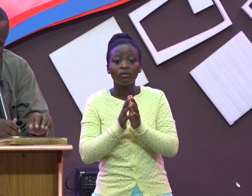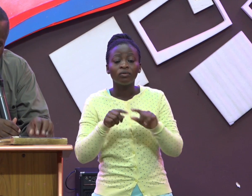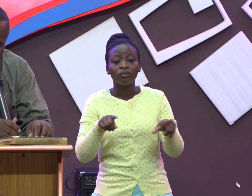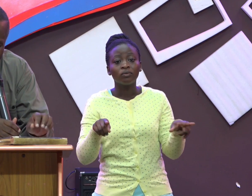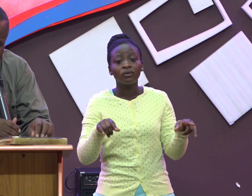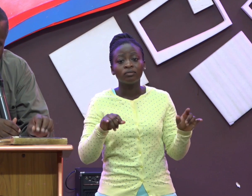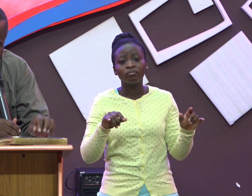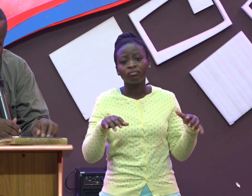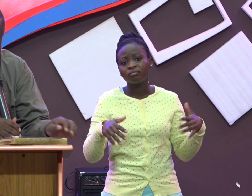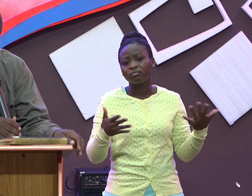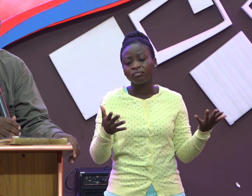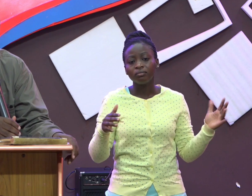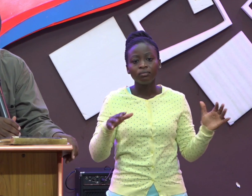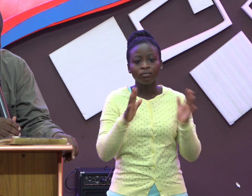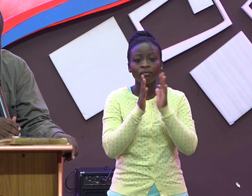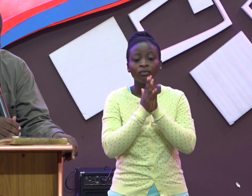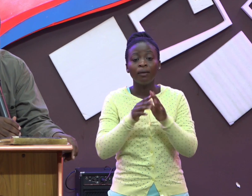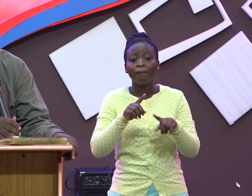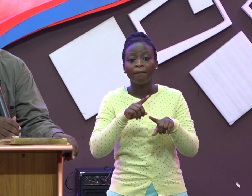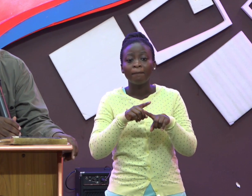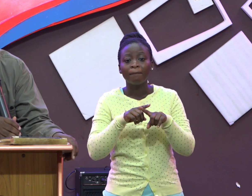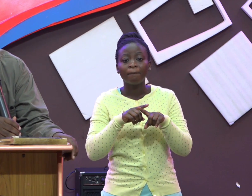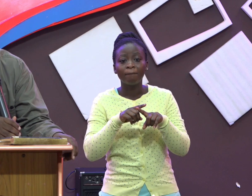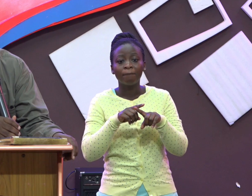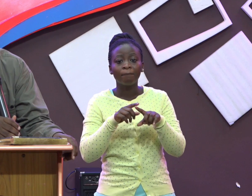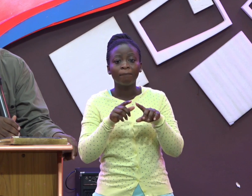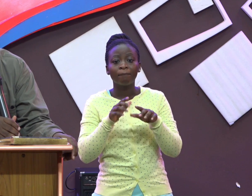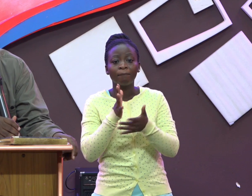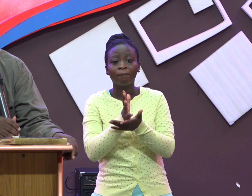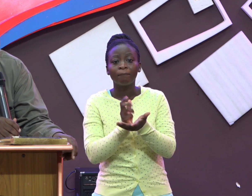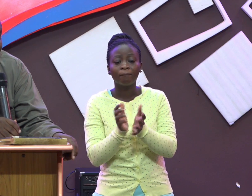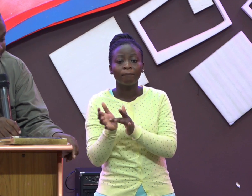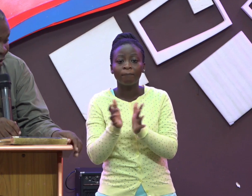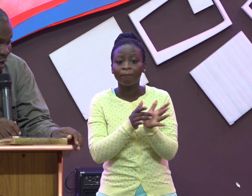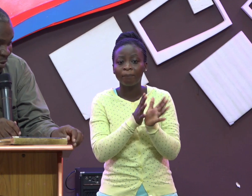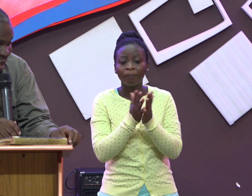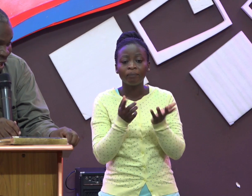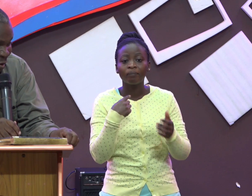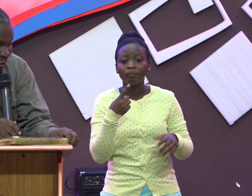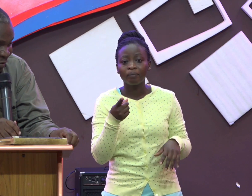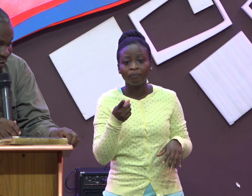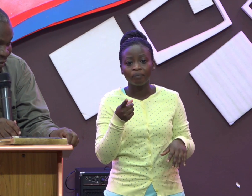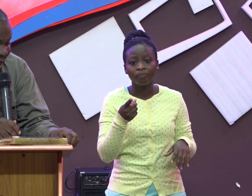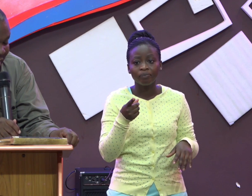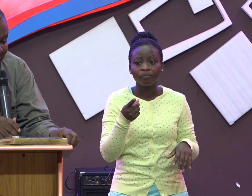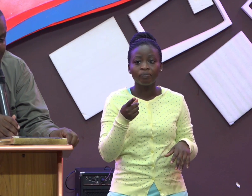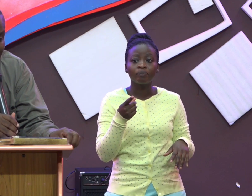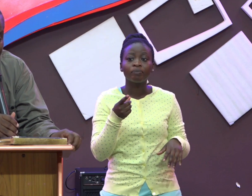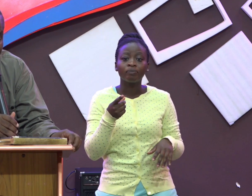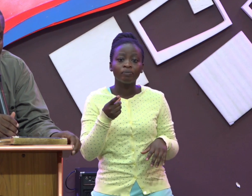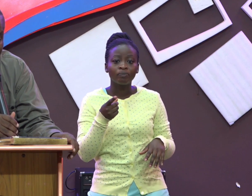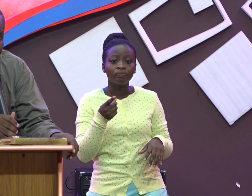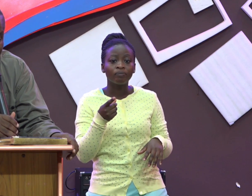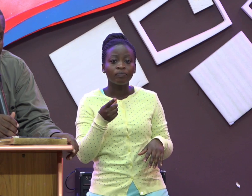and a strong spirit, because the Bible says Efeso mukaga kumi na mnaana. Ephesians 6:18.